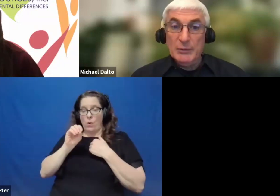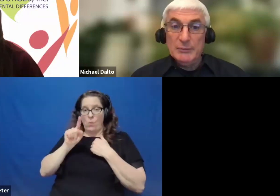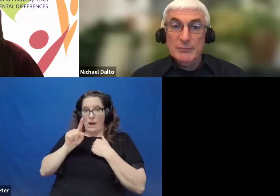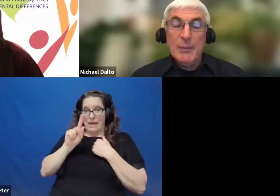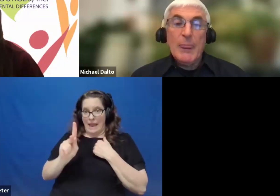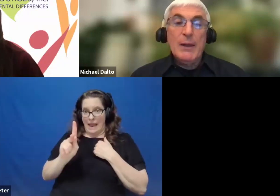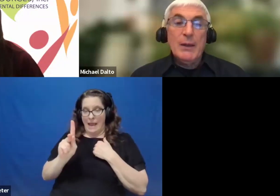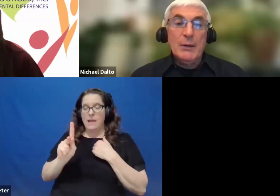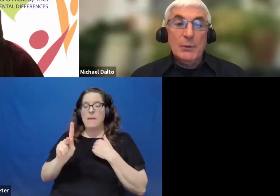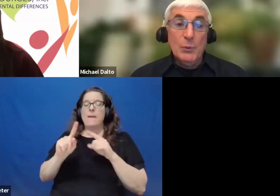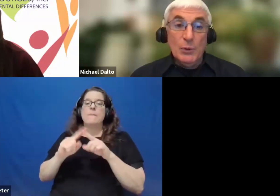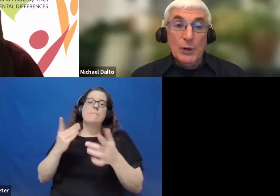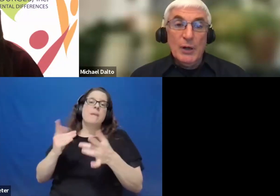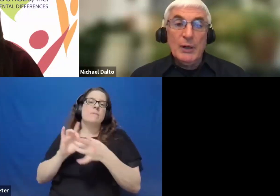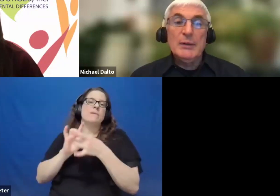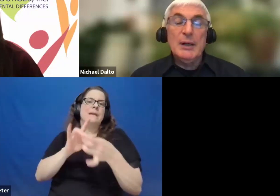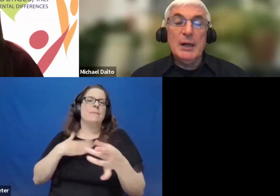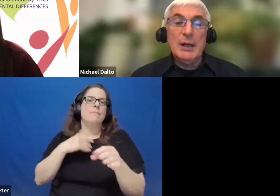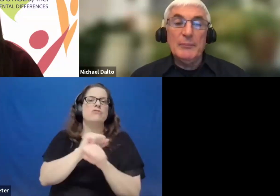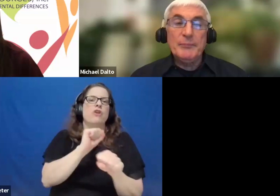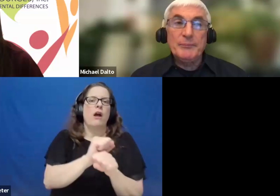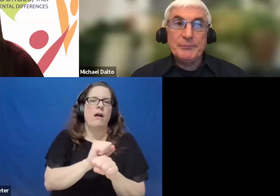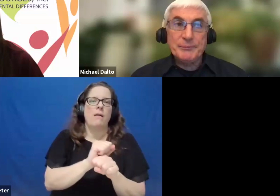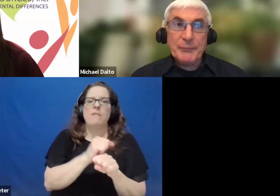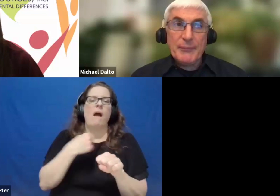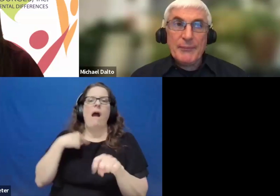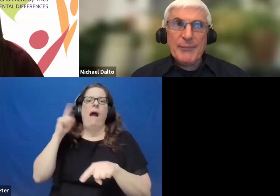job or